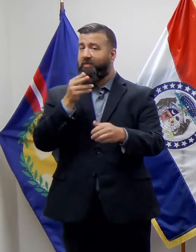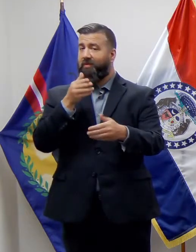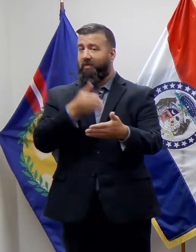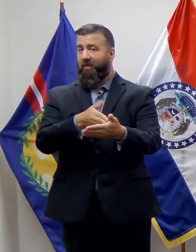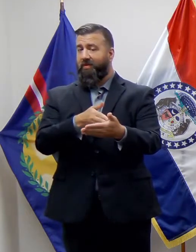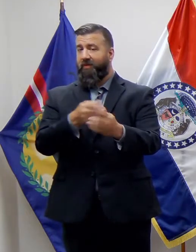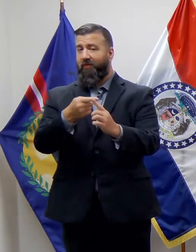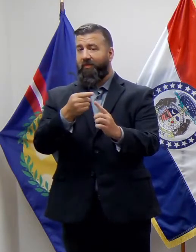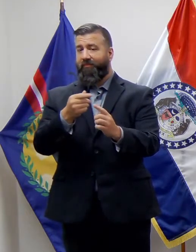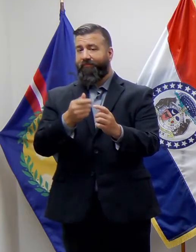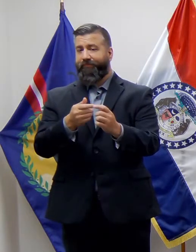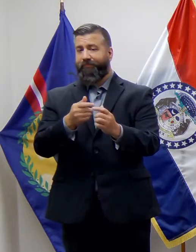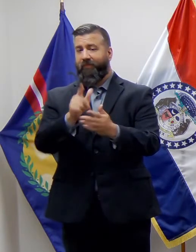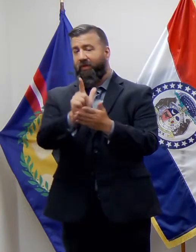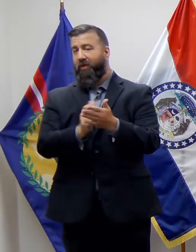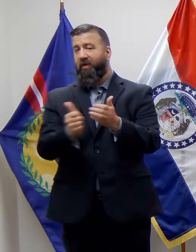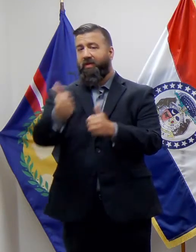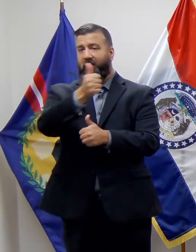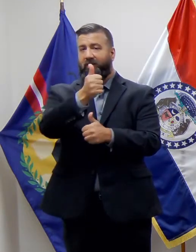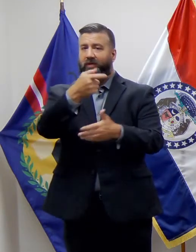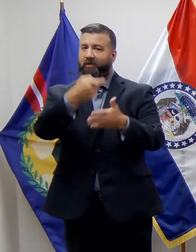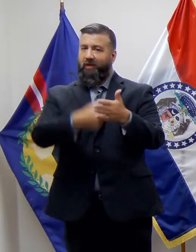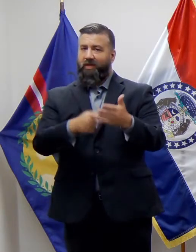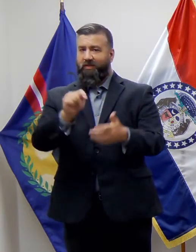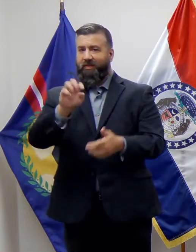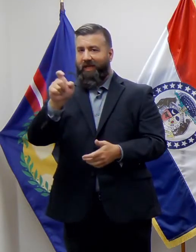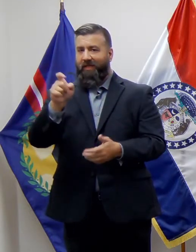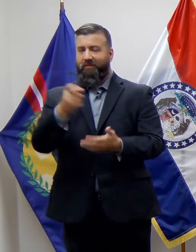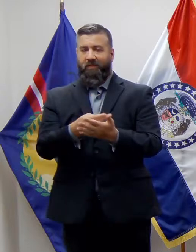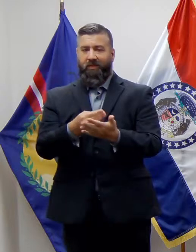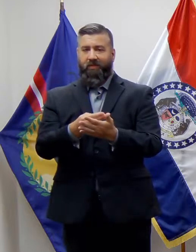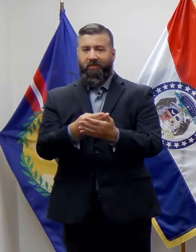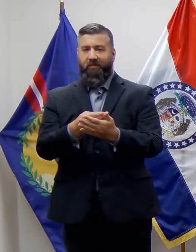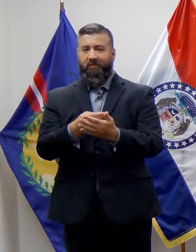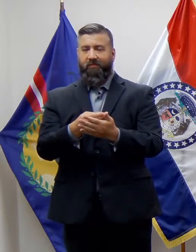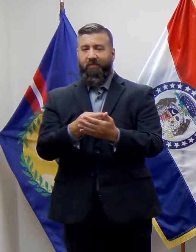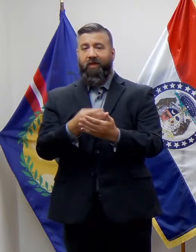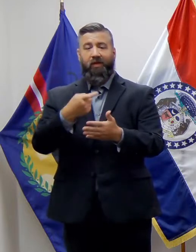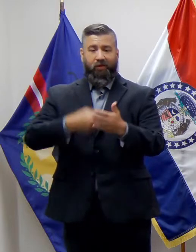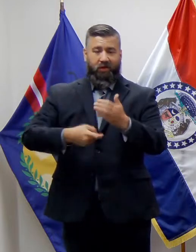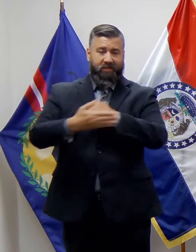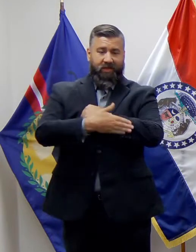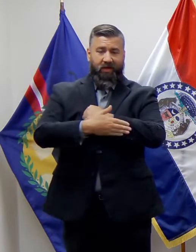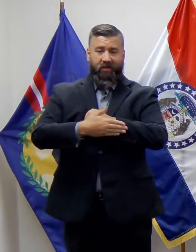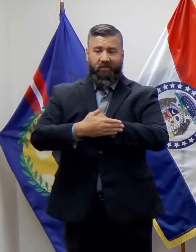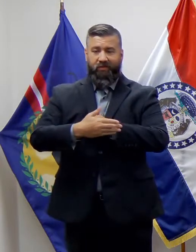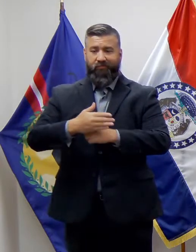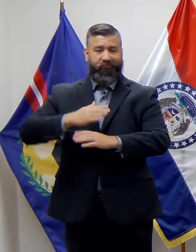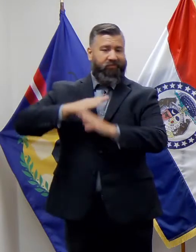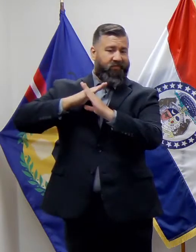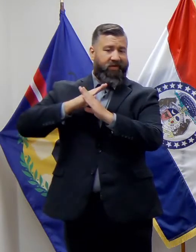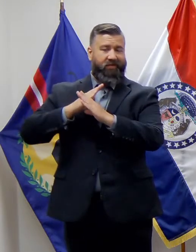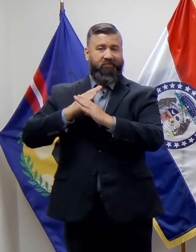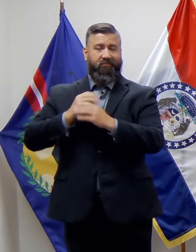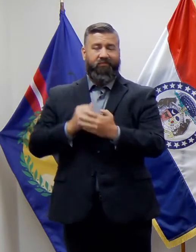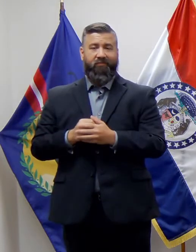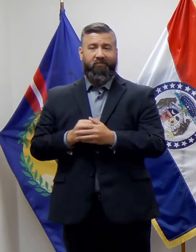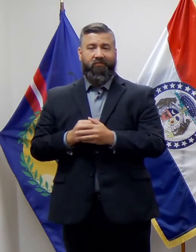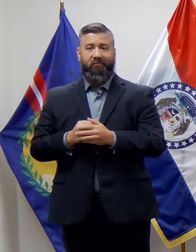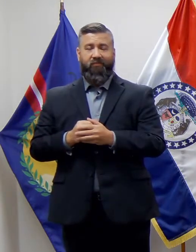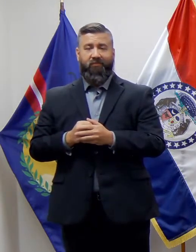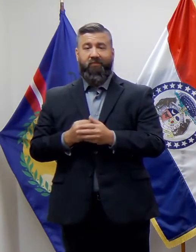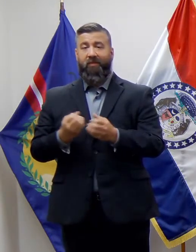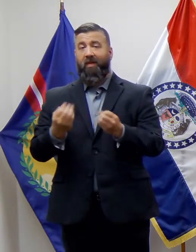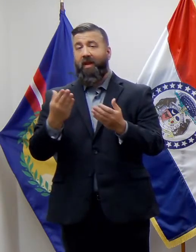Attorney General cost the taxpayers money. The county to defend litigation costs money. A lot of the things that